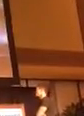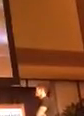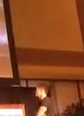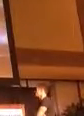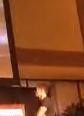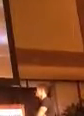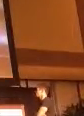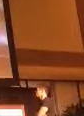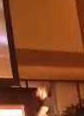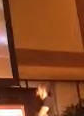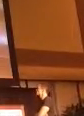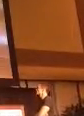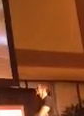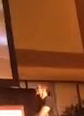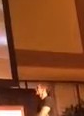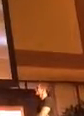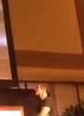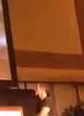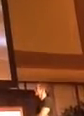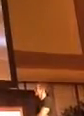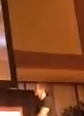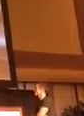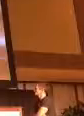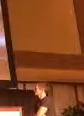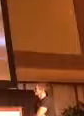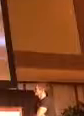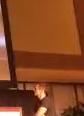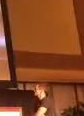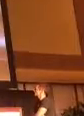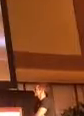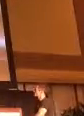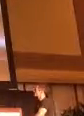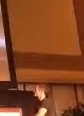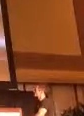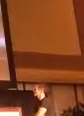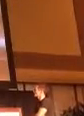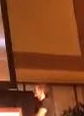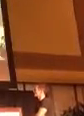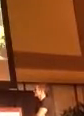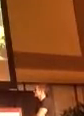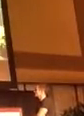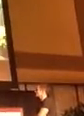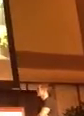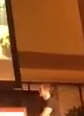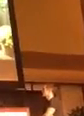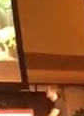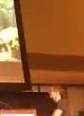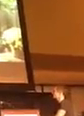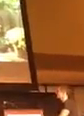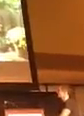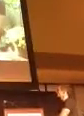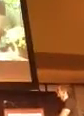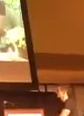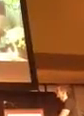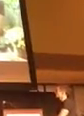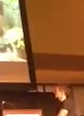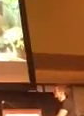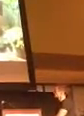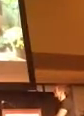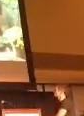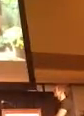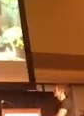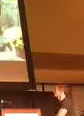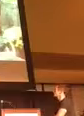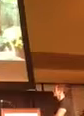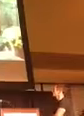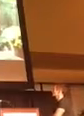it seems like you're wired to stay here held in time, 'cause nothing seems